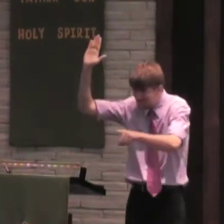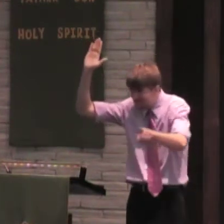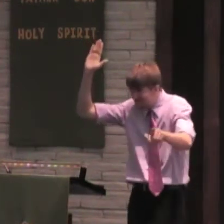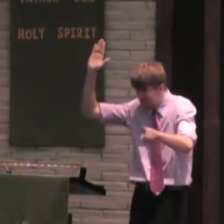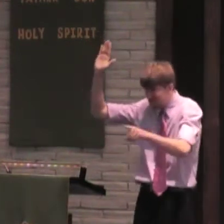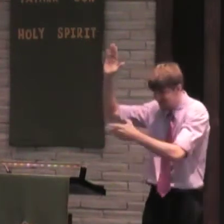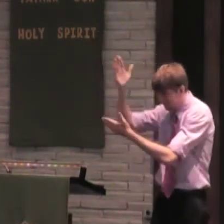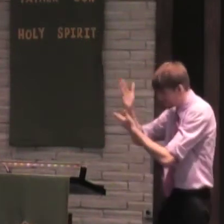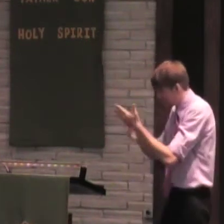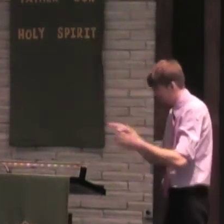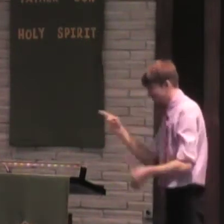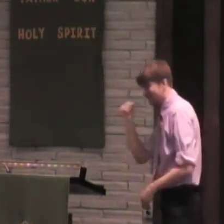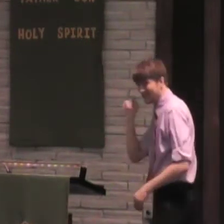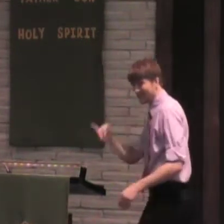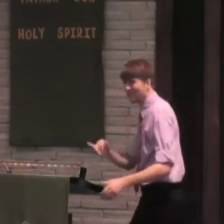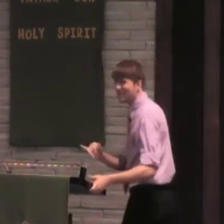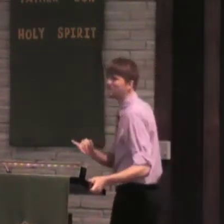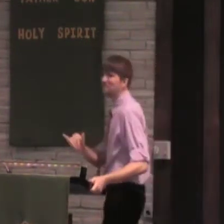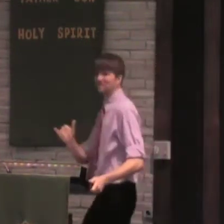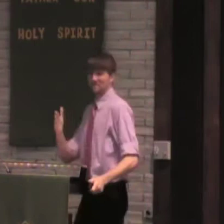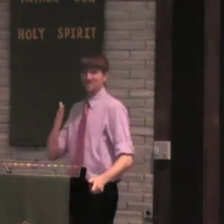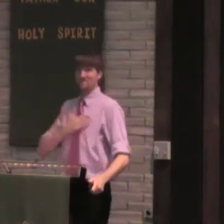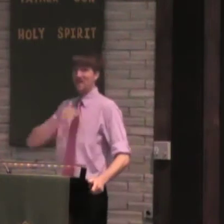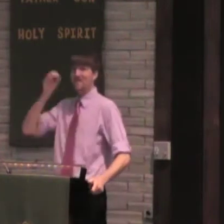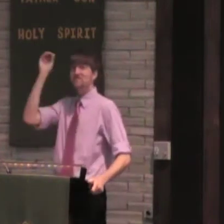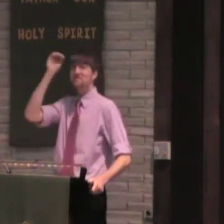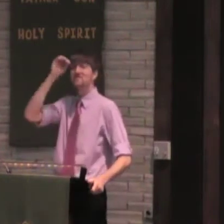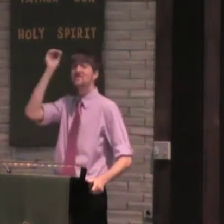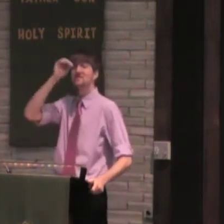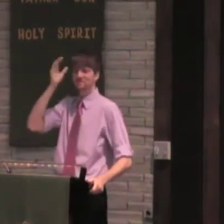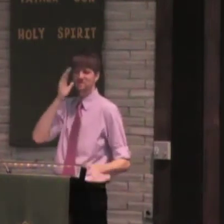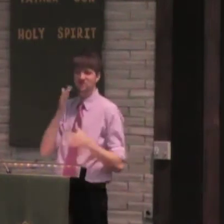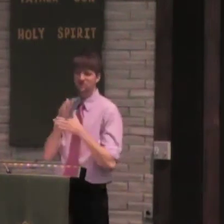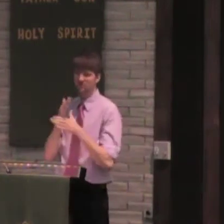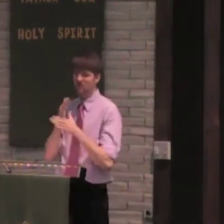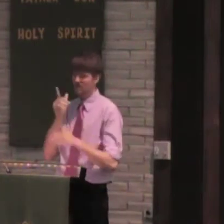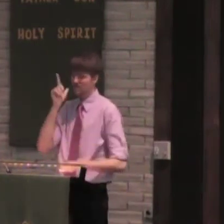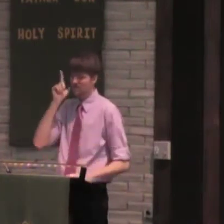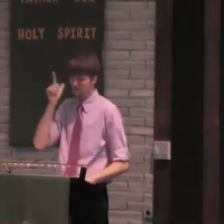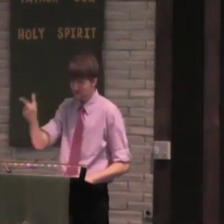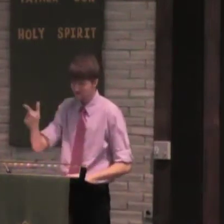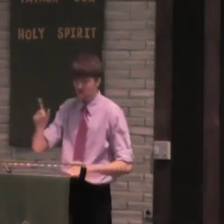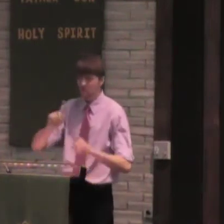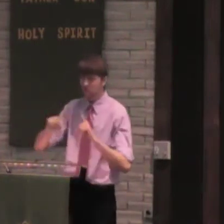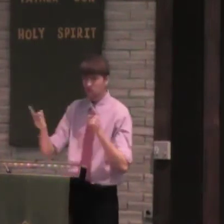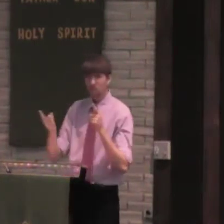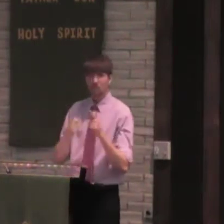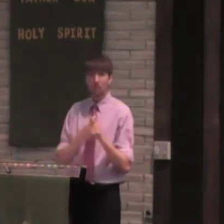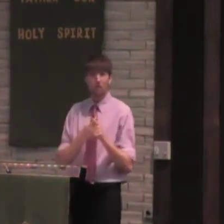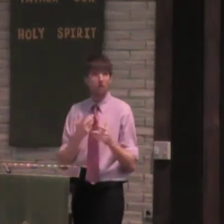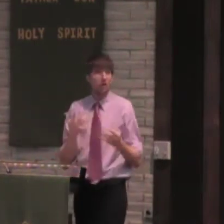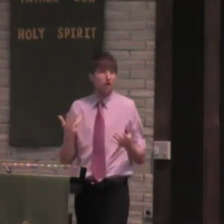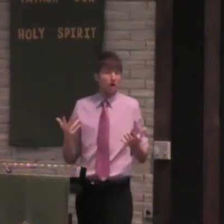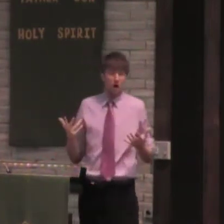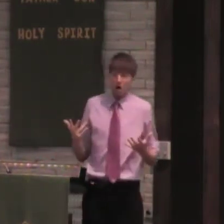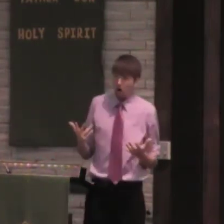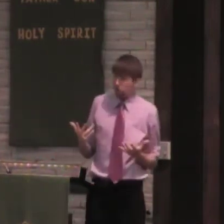son. Some of you think that? Okay. Well, my opinion, I'll share later, but